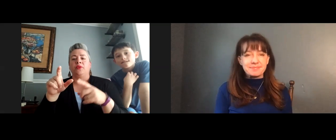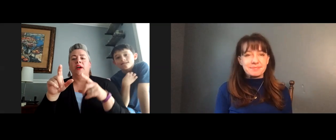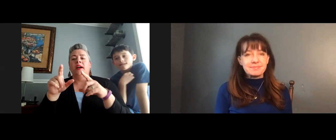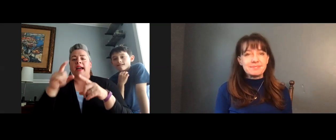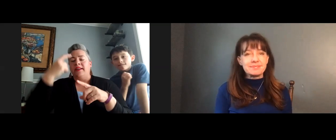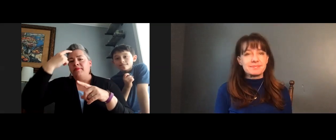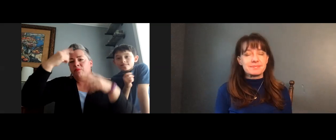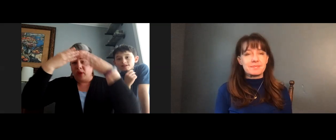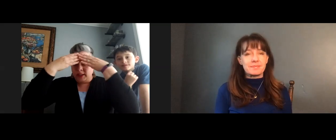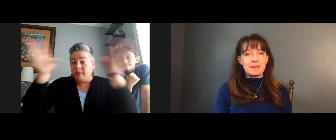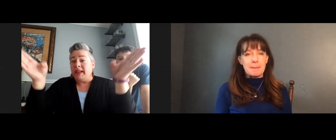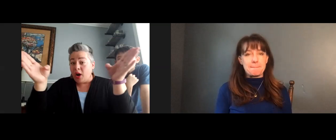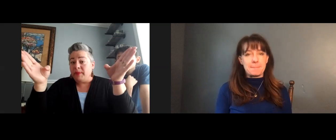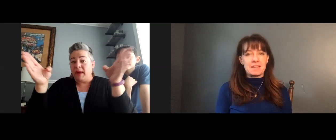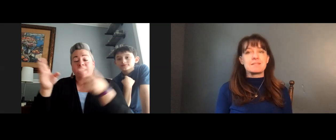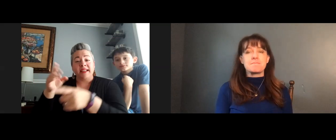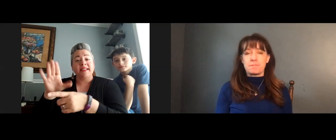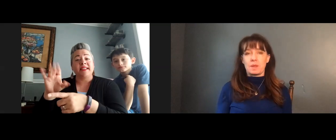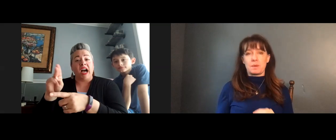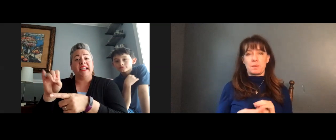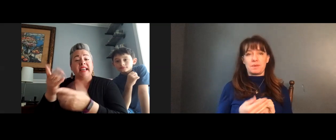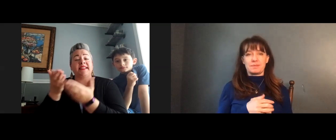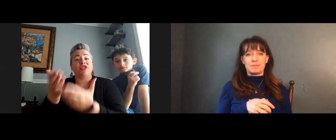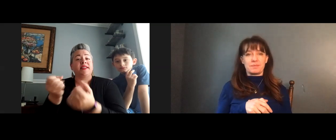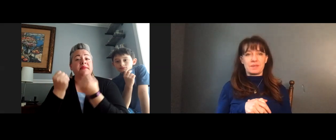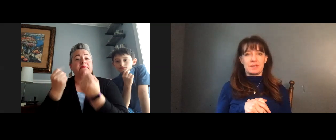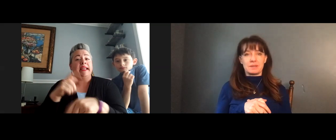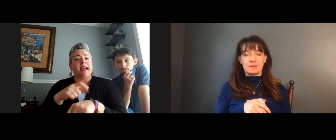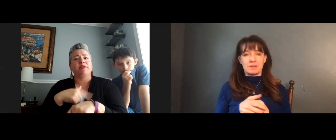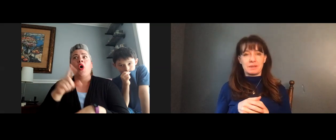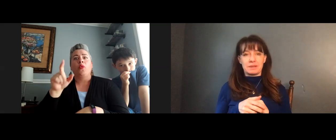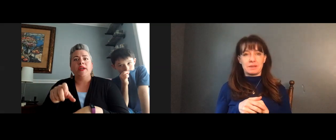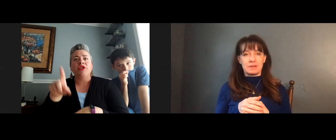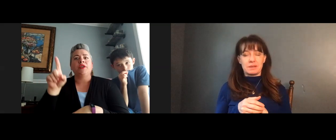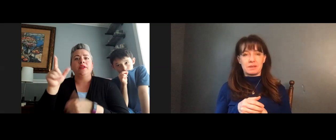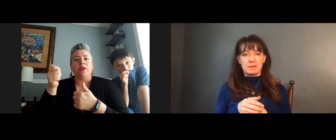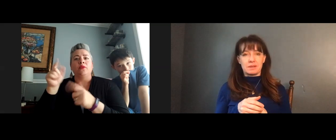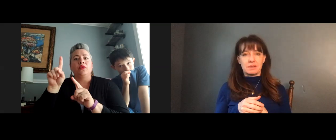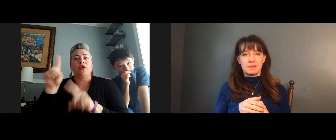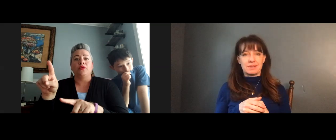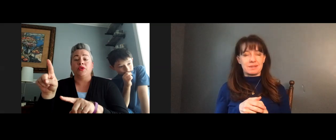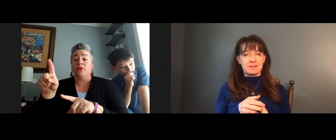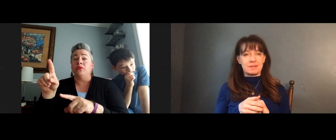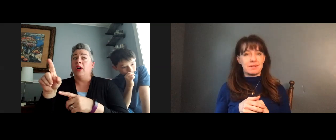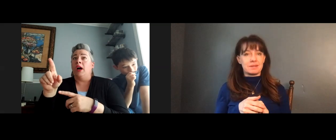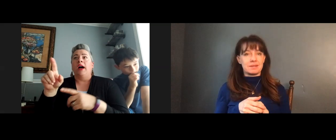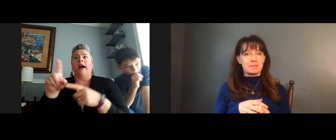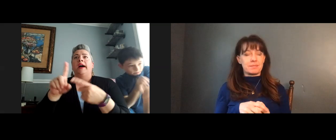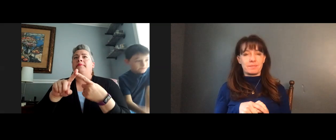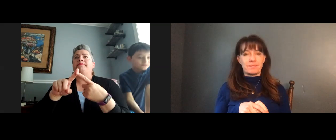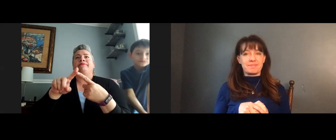to kind of be more a little bit open-minded because connie has suggested many times we should you know go to